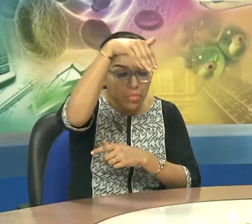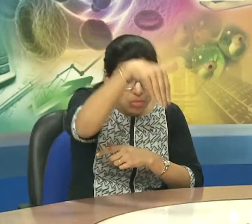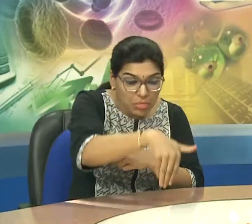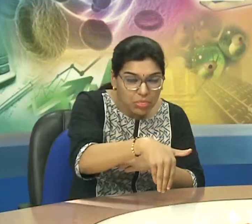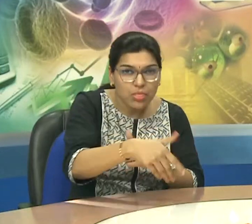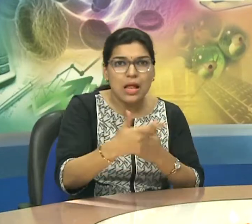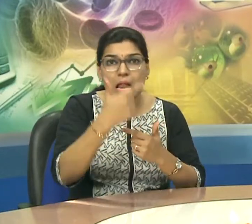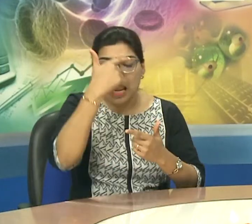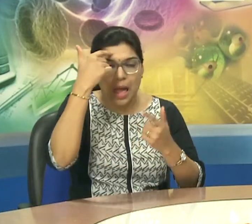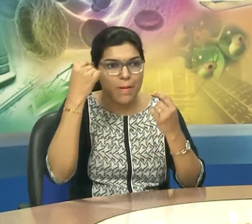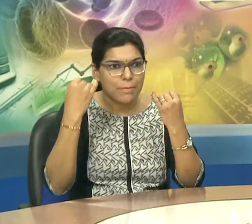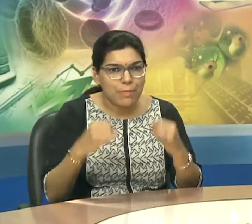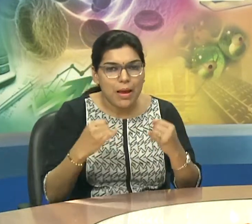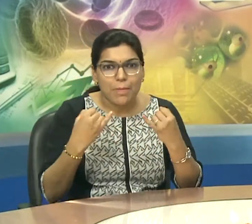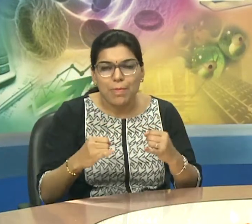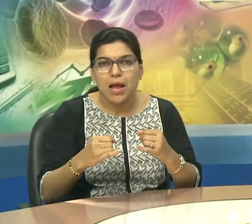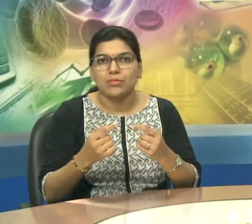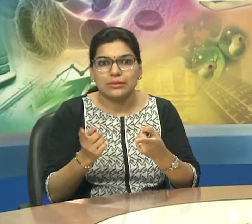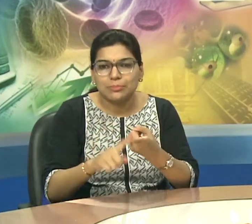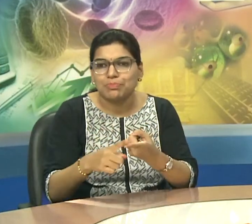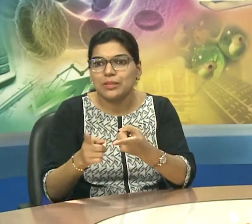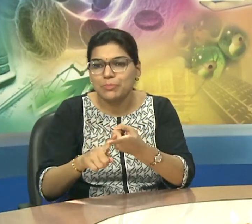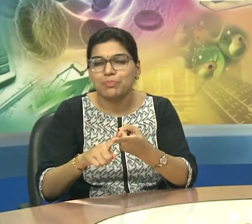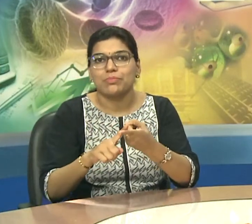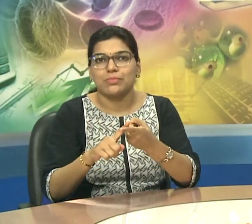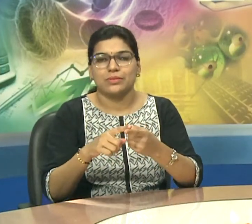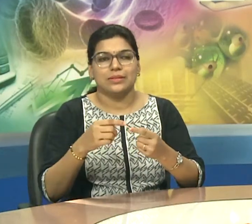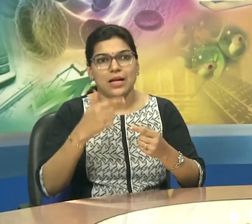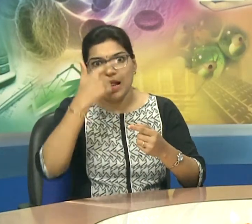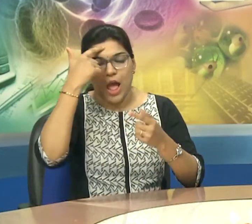or your mobile just